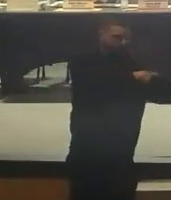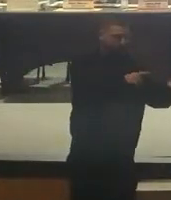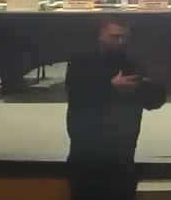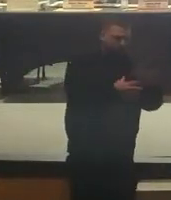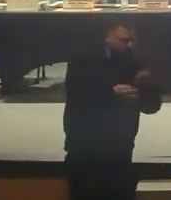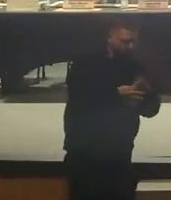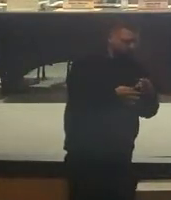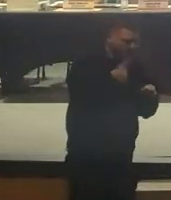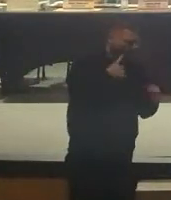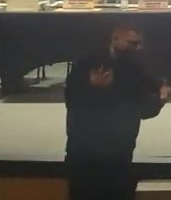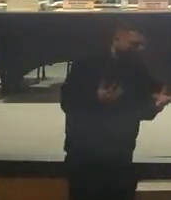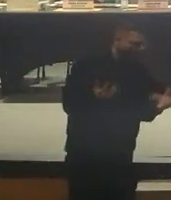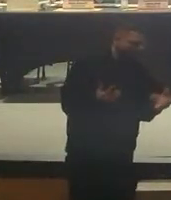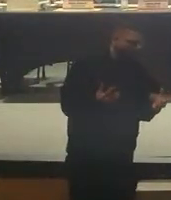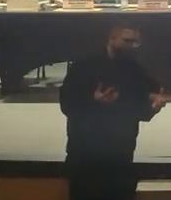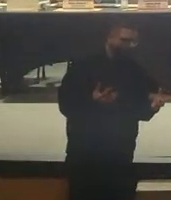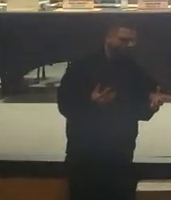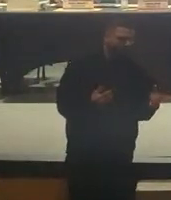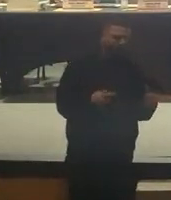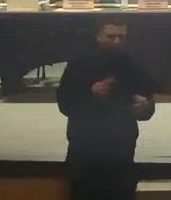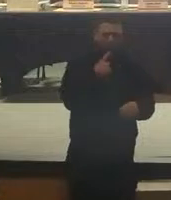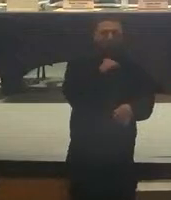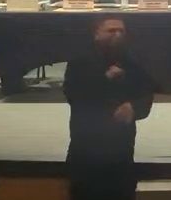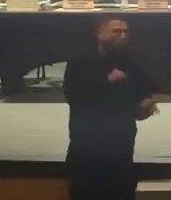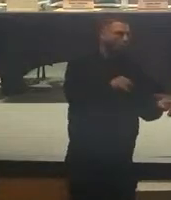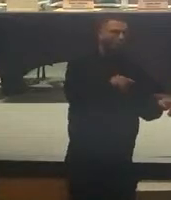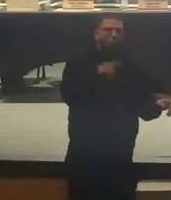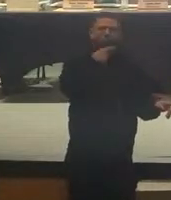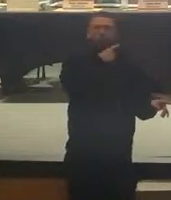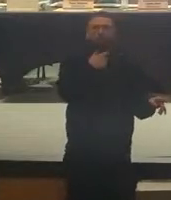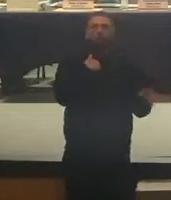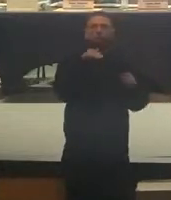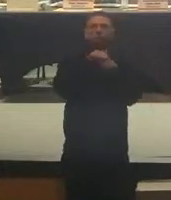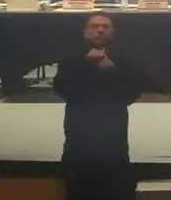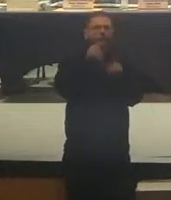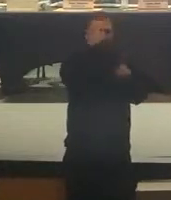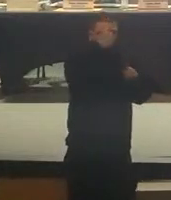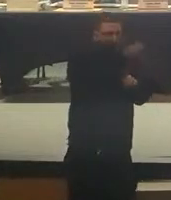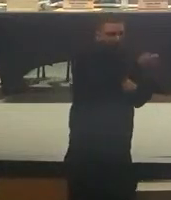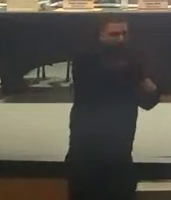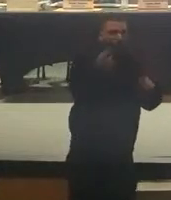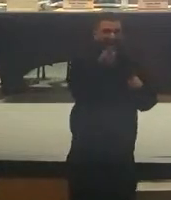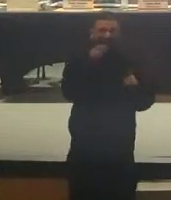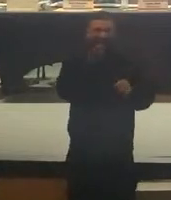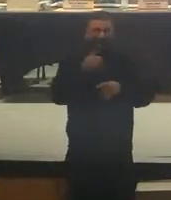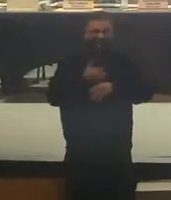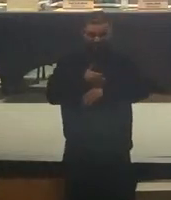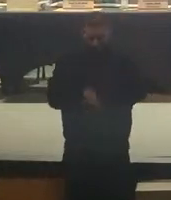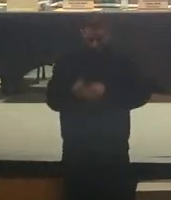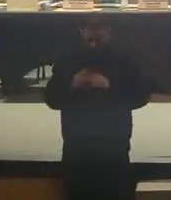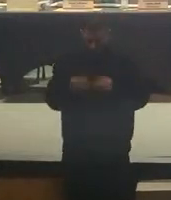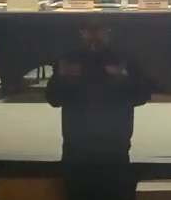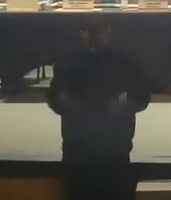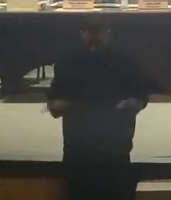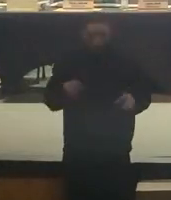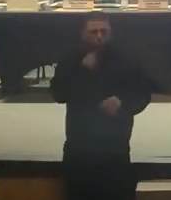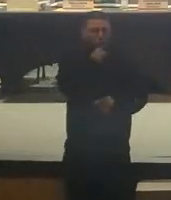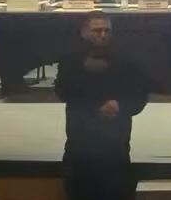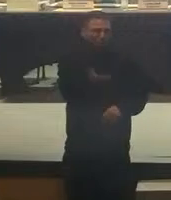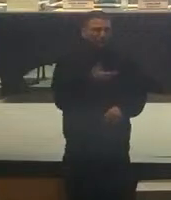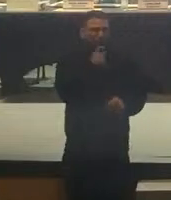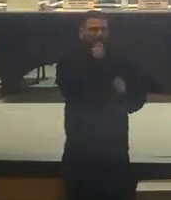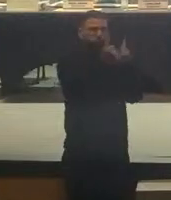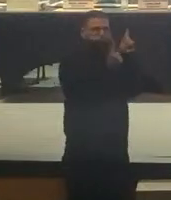Oh, sure. Mr. Tramp wanted me to remind you guys, you're welcome to speak with us after the meeting if you'd like to. We could come down and speak with you